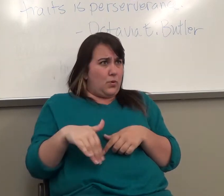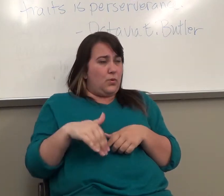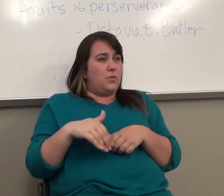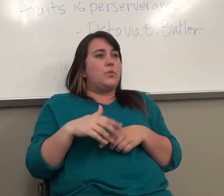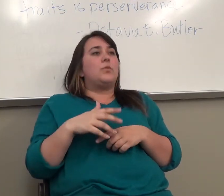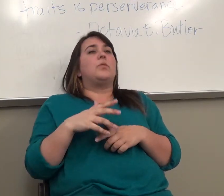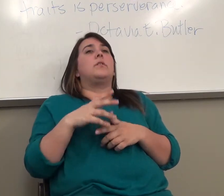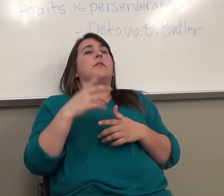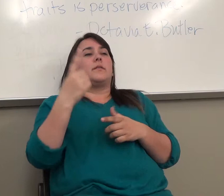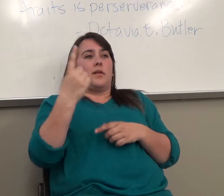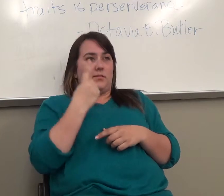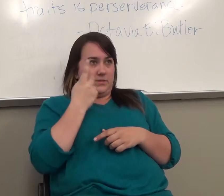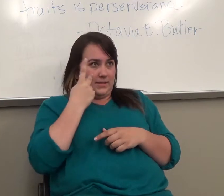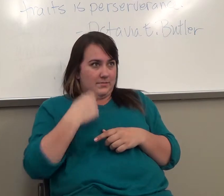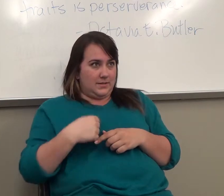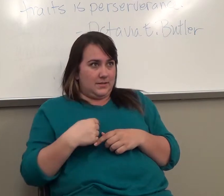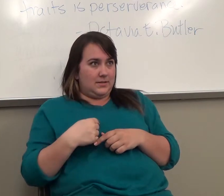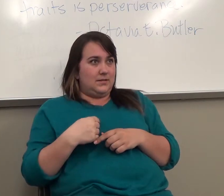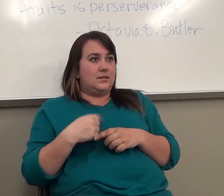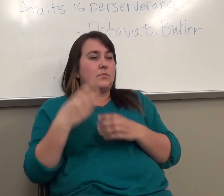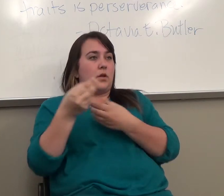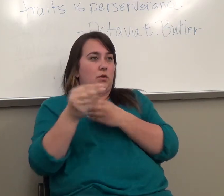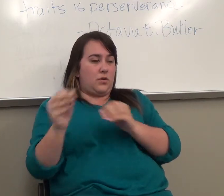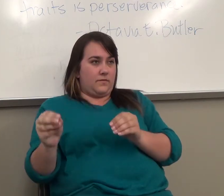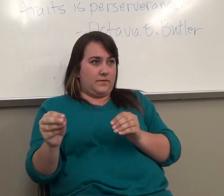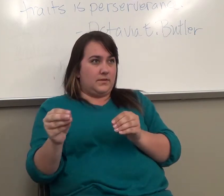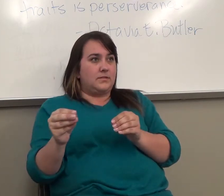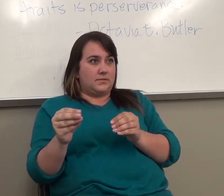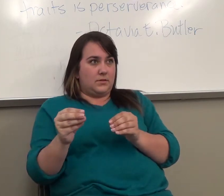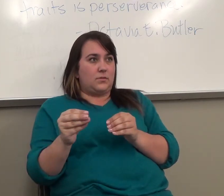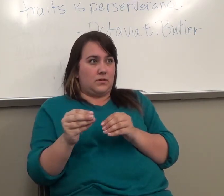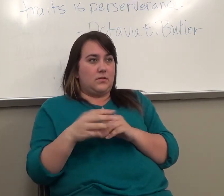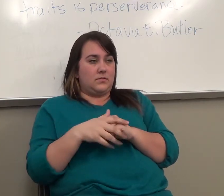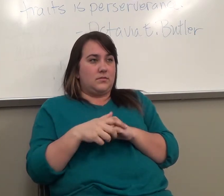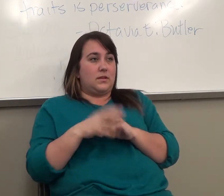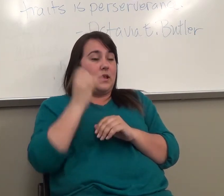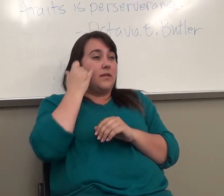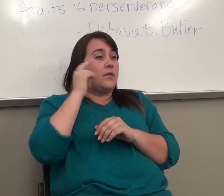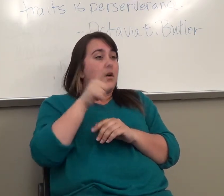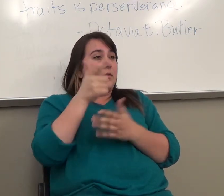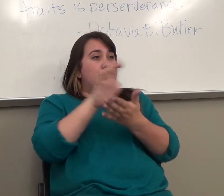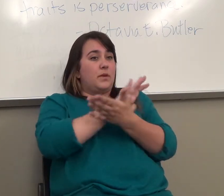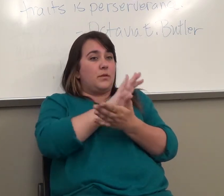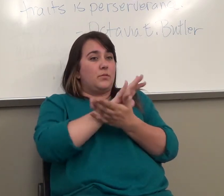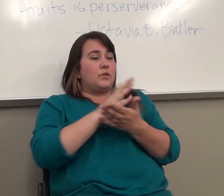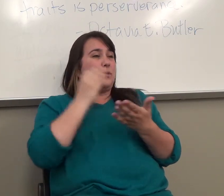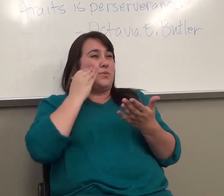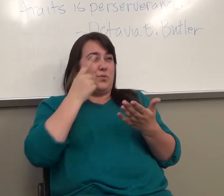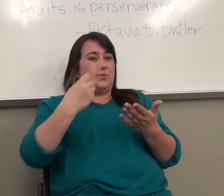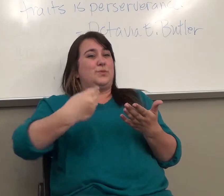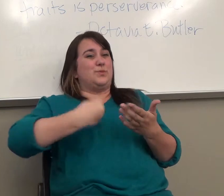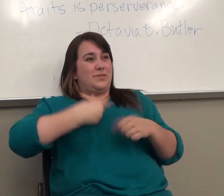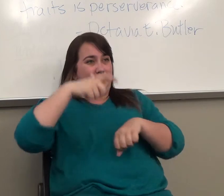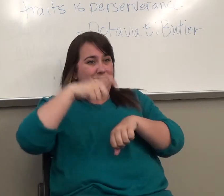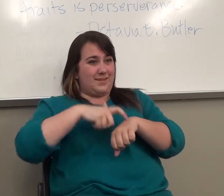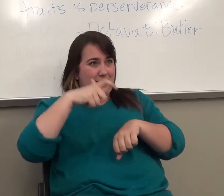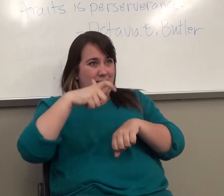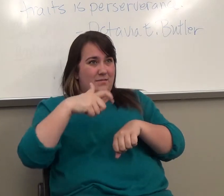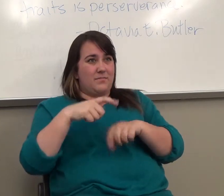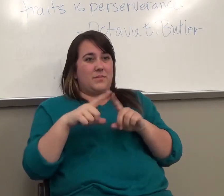has a grade on it, bring it to me and we'll fix it, okay? Okay, so again, you will